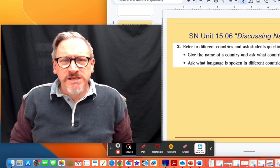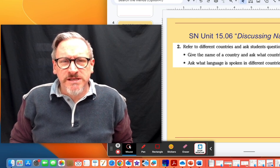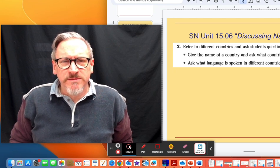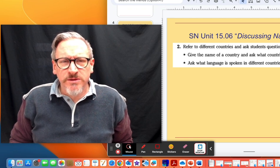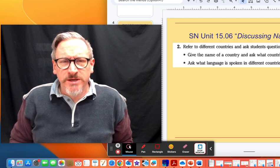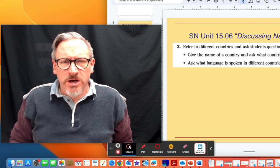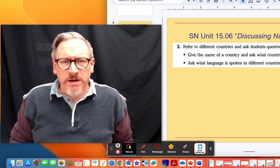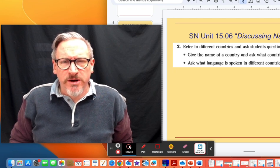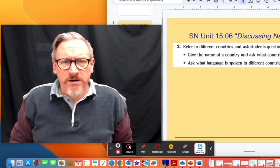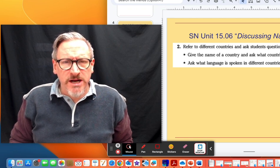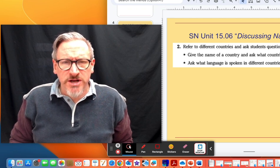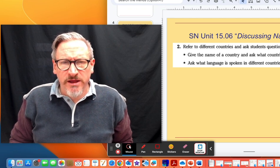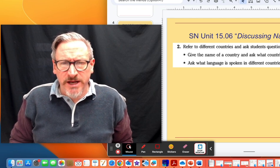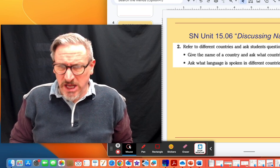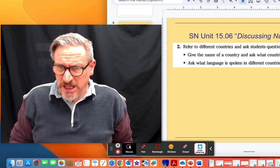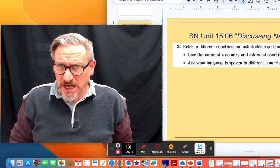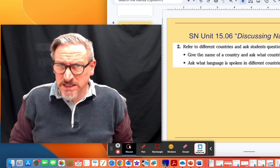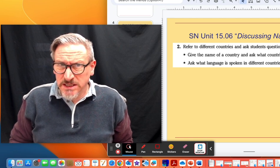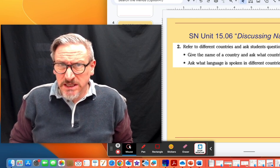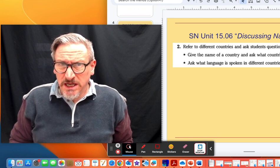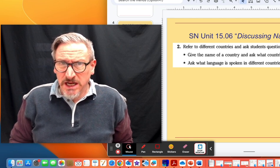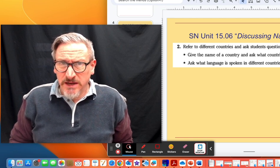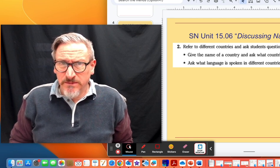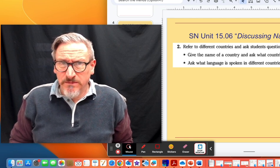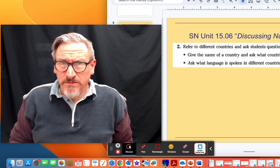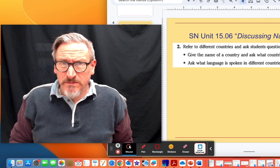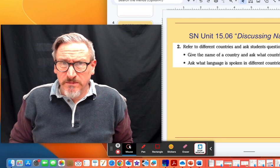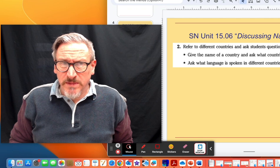There's this assumption that we talk about our nationality a lot.